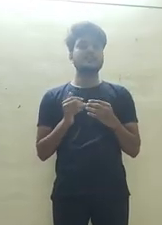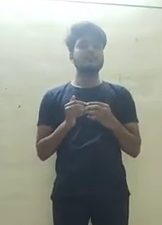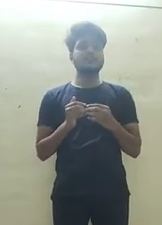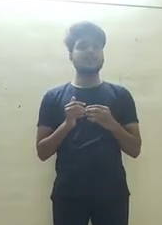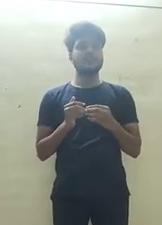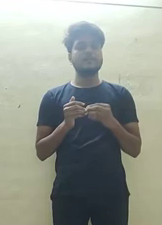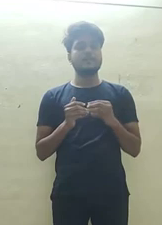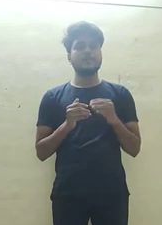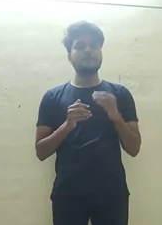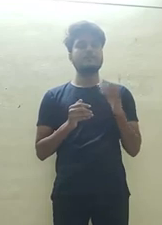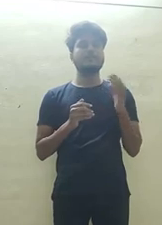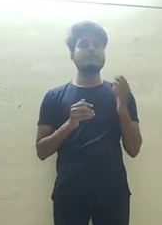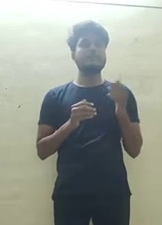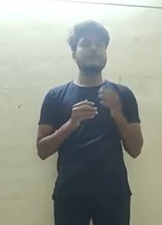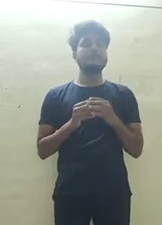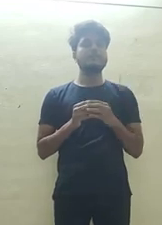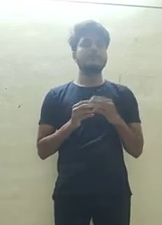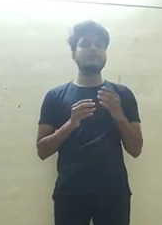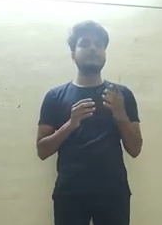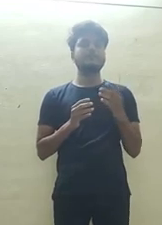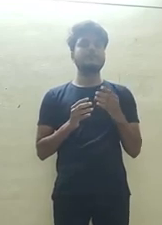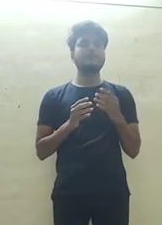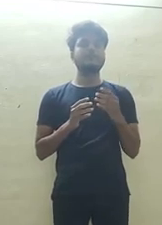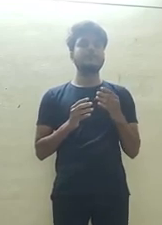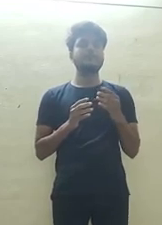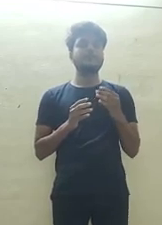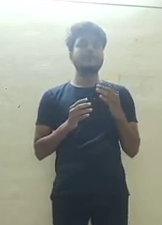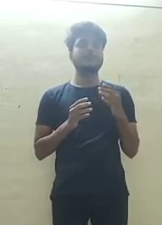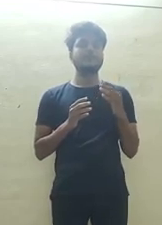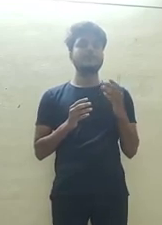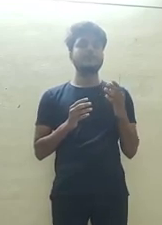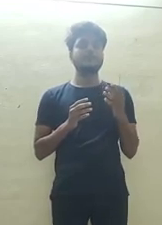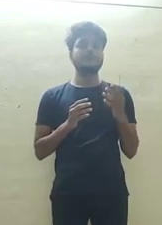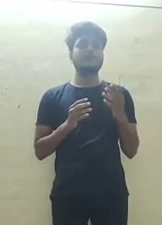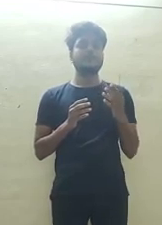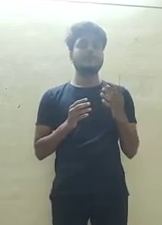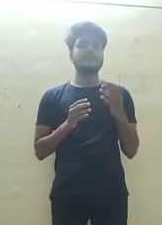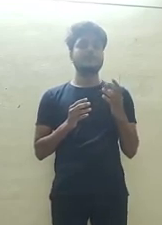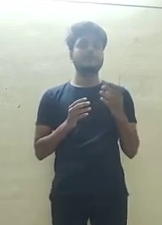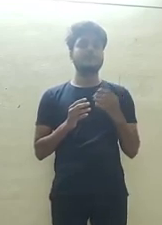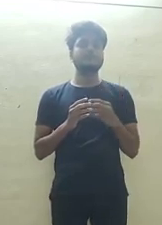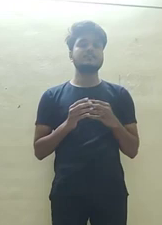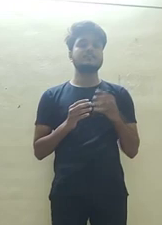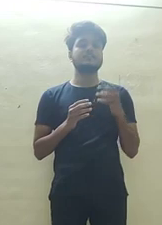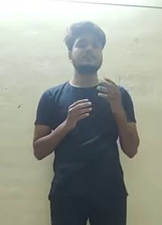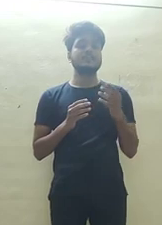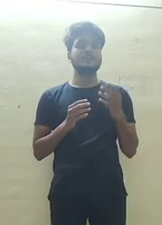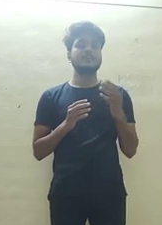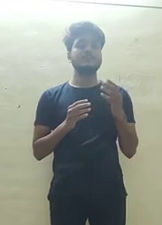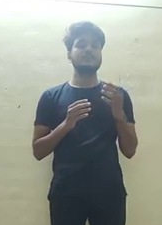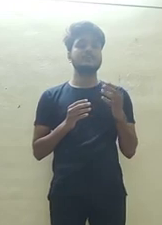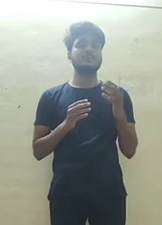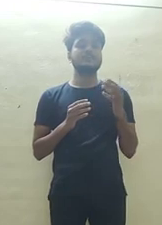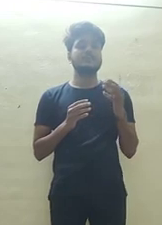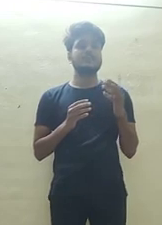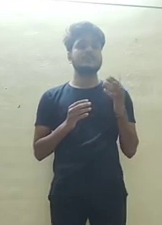into array, and whereas the dynamic is divided into linked list dynamic linear data structure, stack